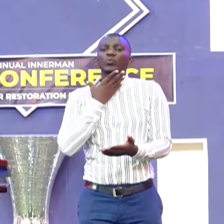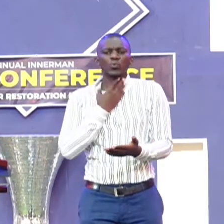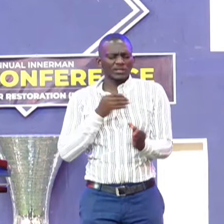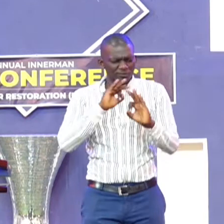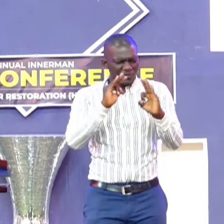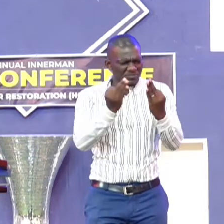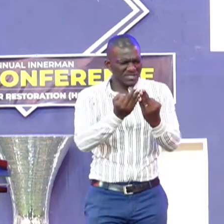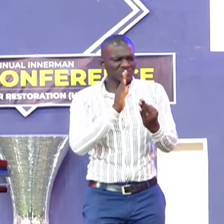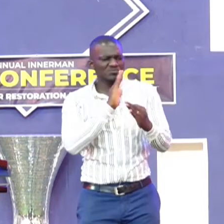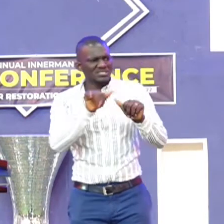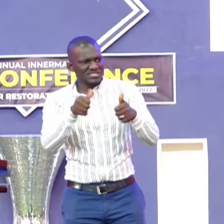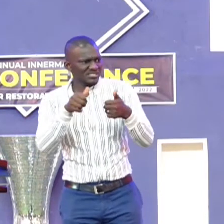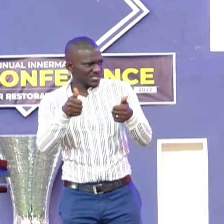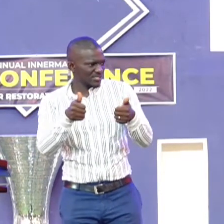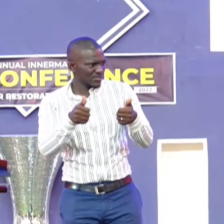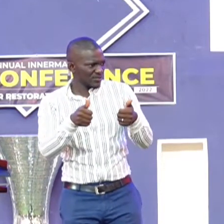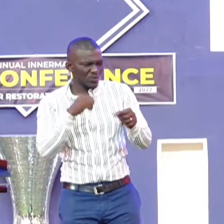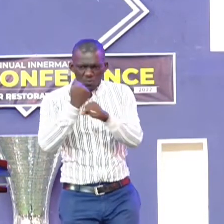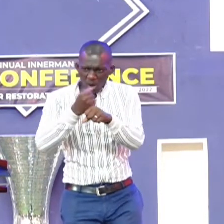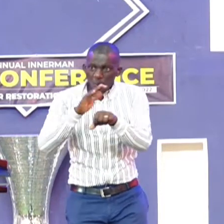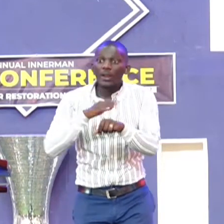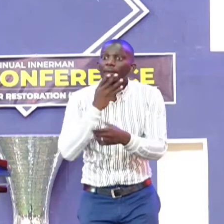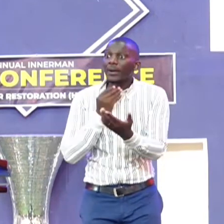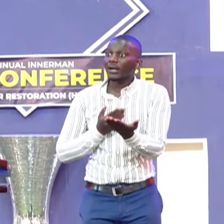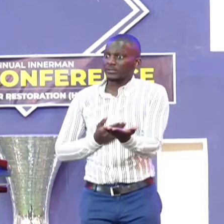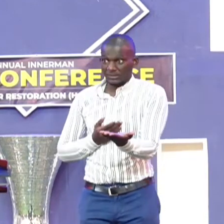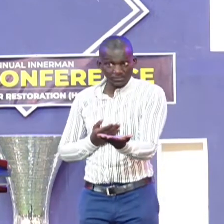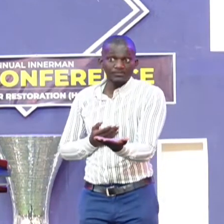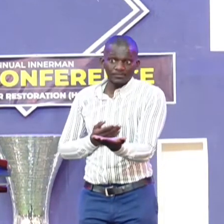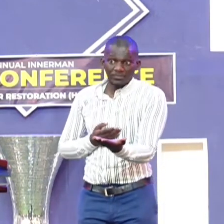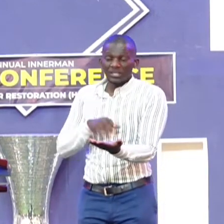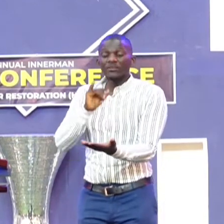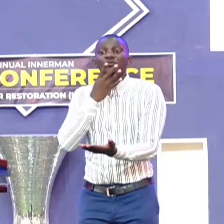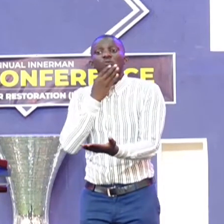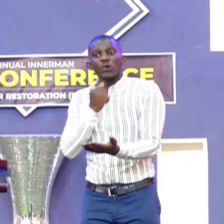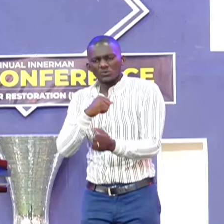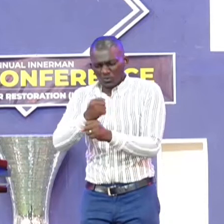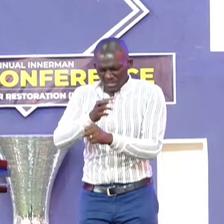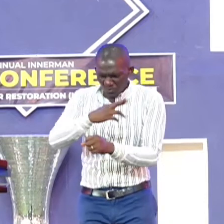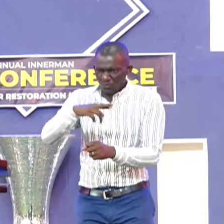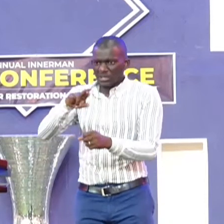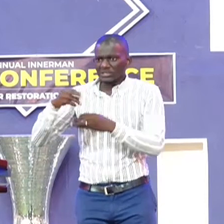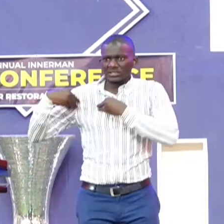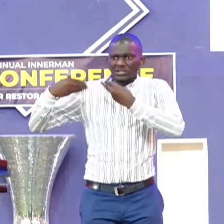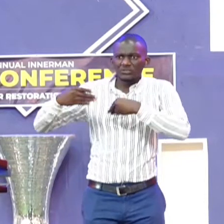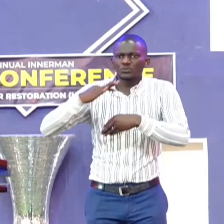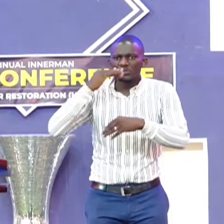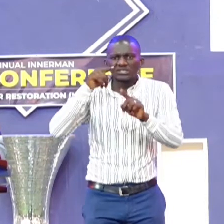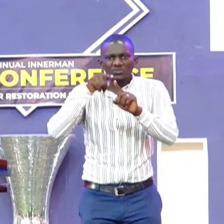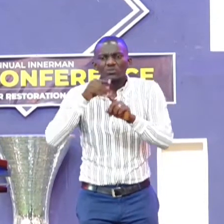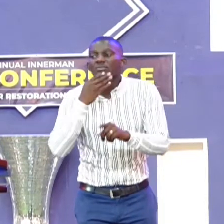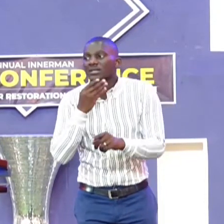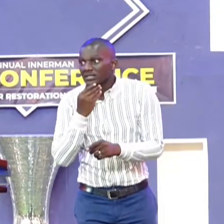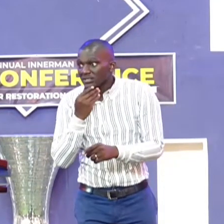Whenever you want to put right the family, put right this man. Whenever you want to correct the generation, speak to